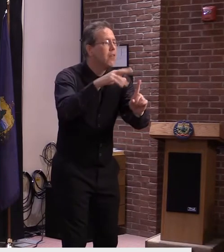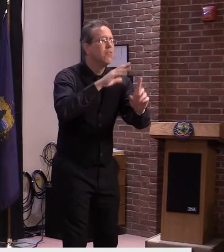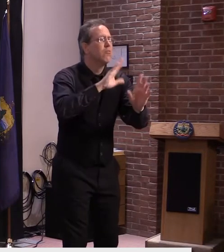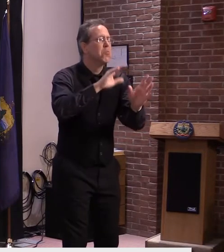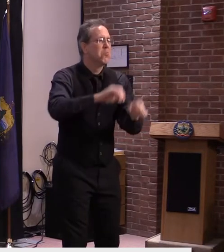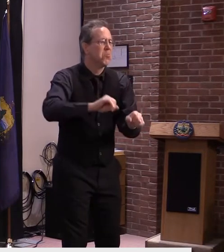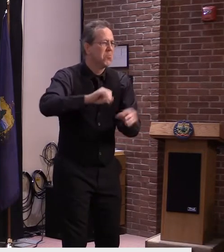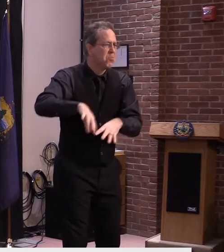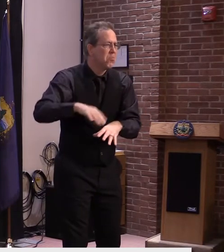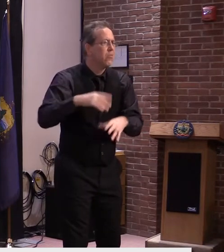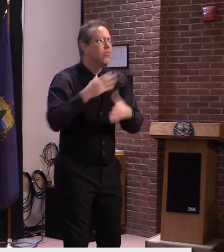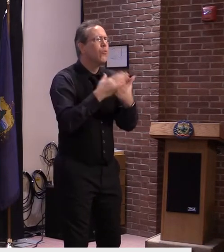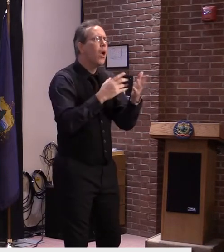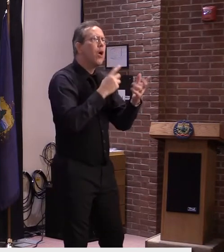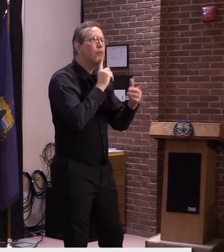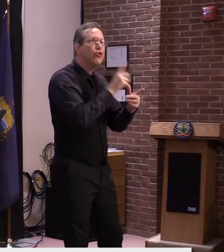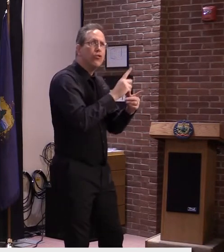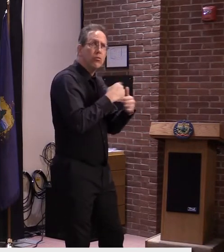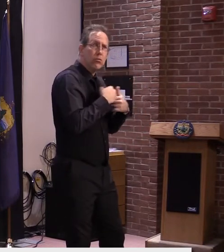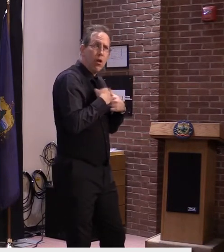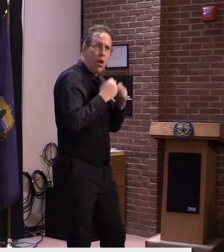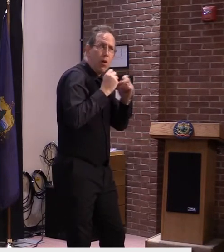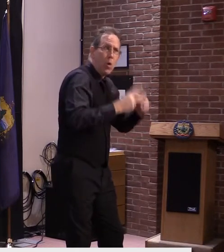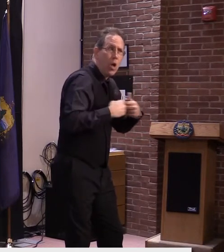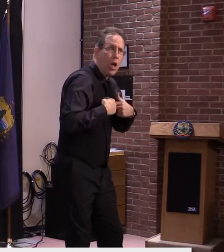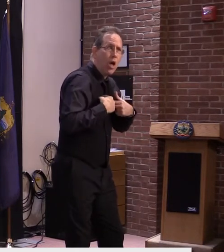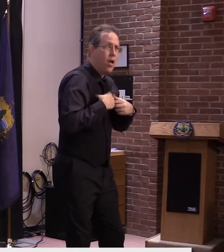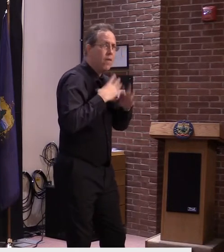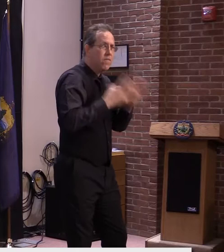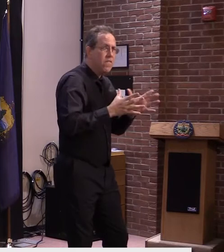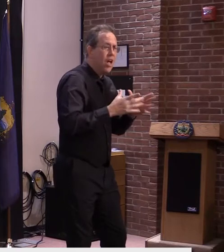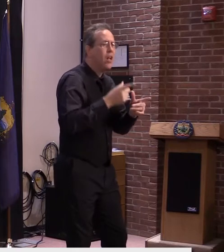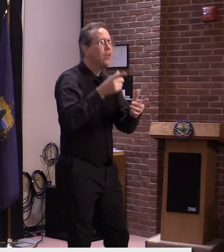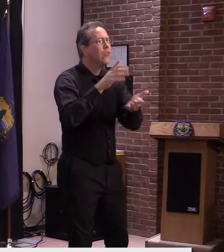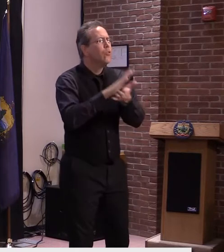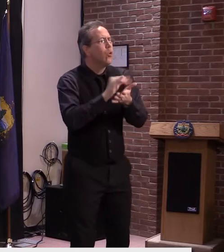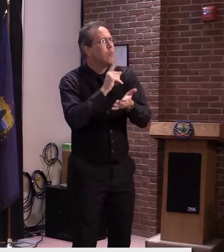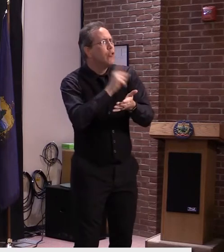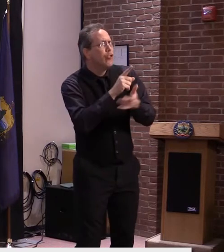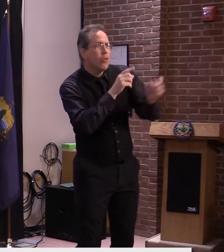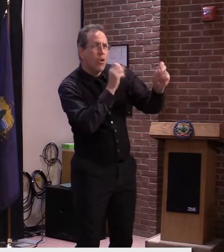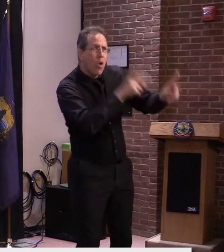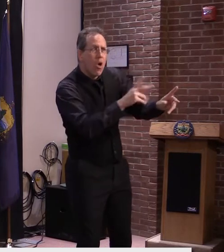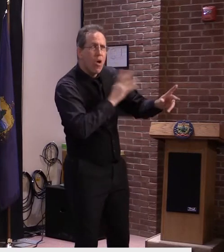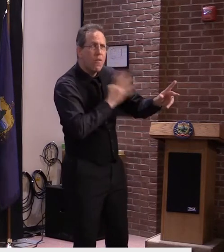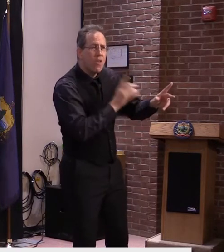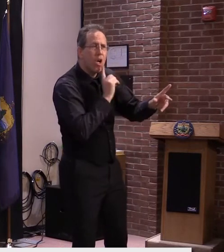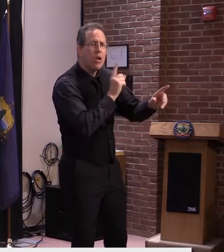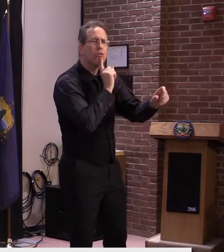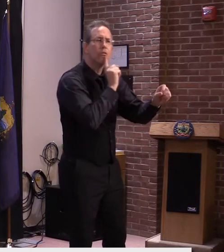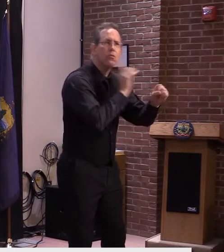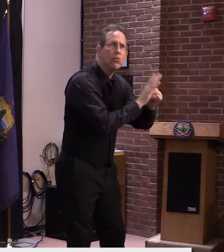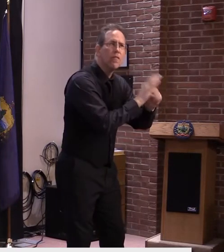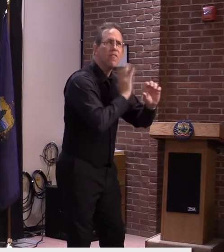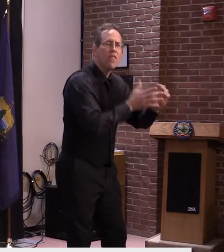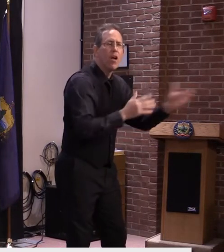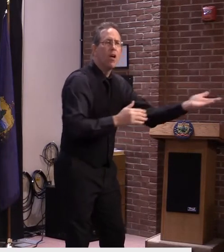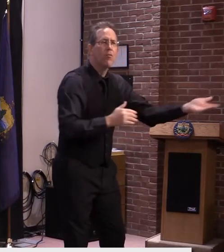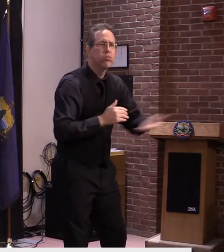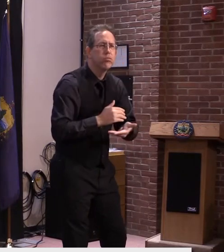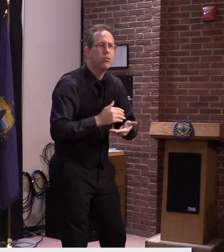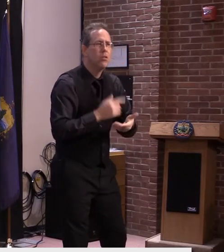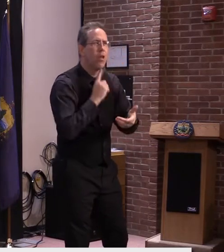to have some sort of regular testing present in schools. The testing program we're designing for school staff will include 2 antigen tests